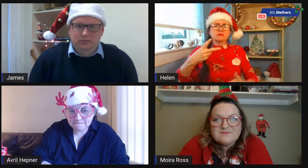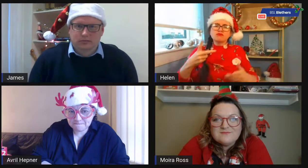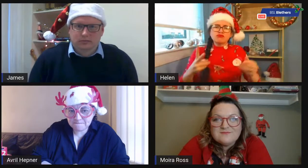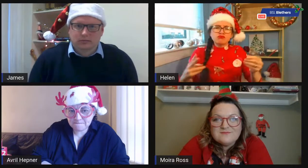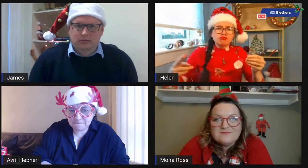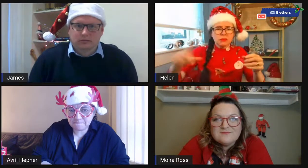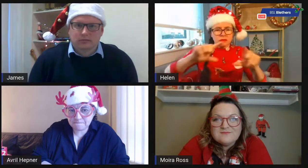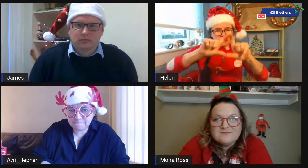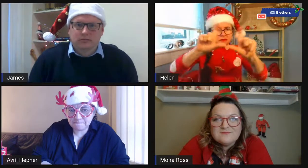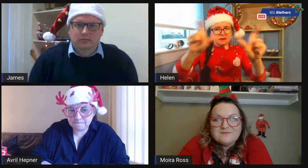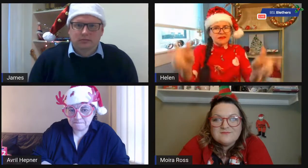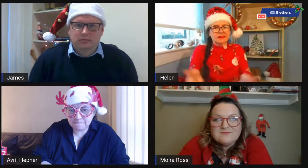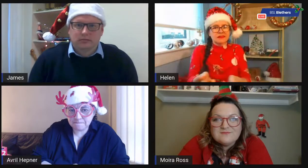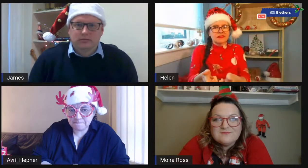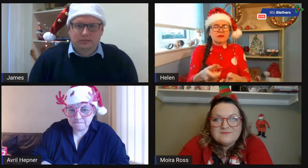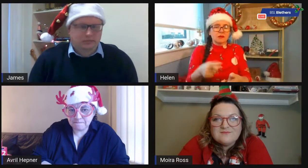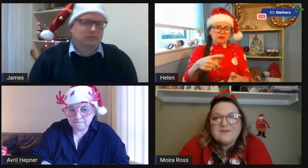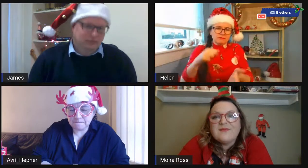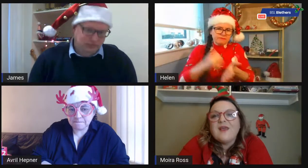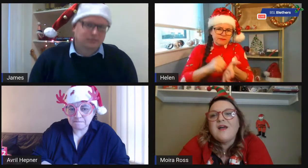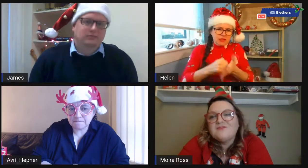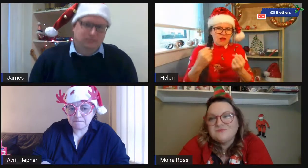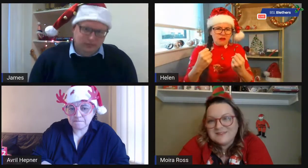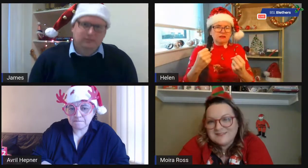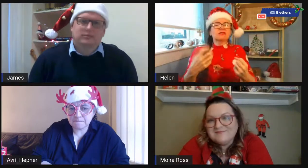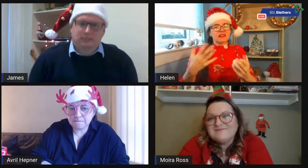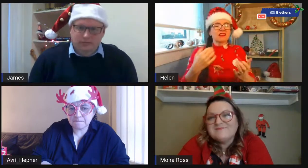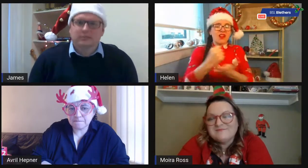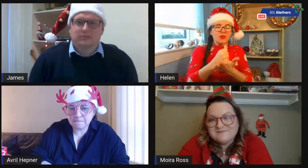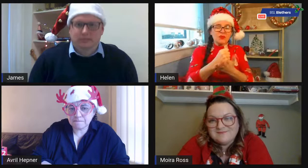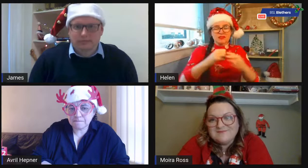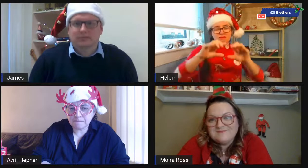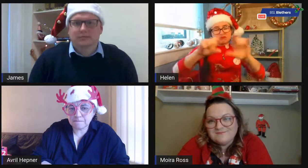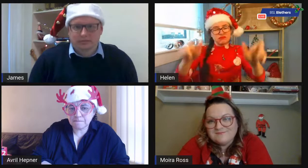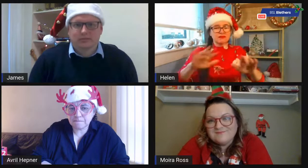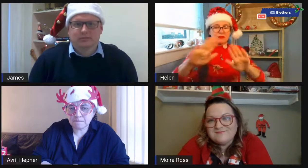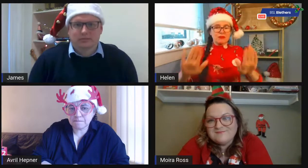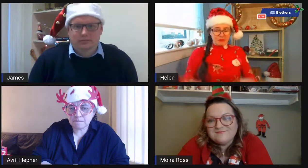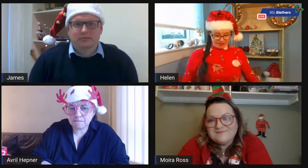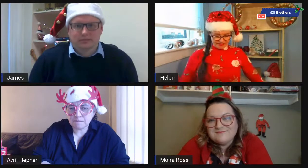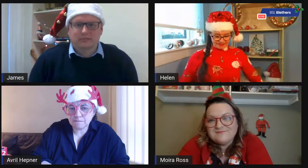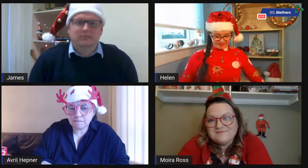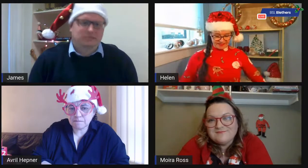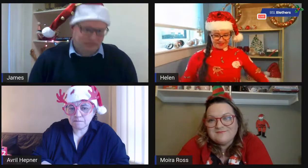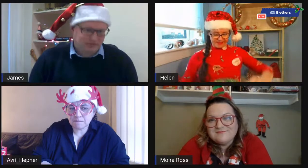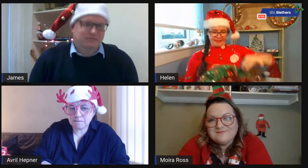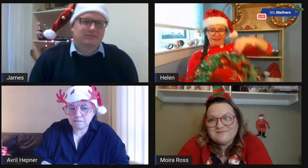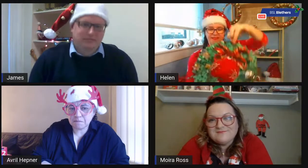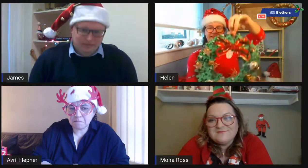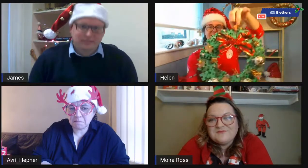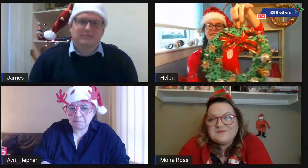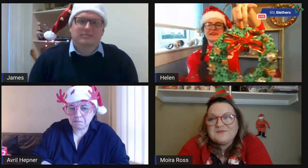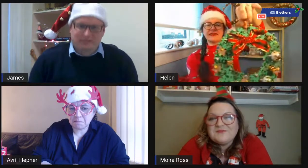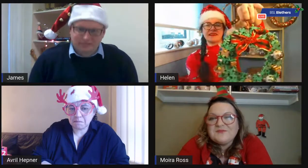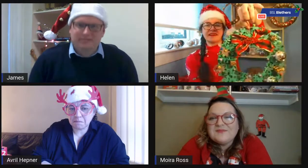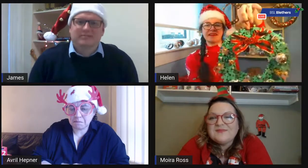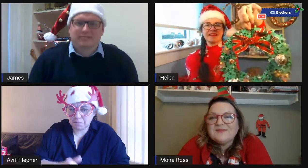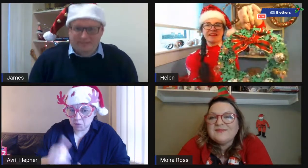that's perfect. Use that, cut out a template, and then just glue the pieces of the jigsaw to it and other